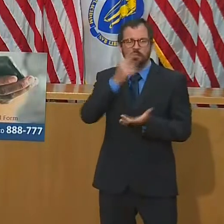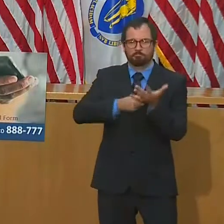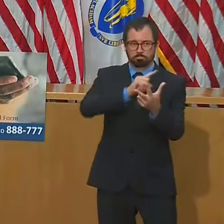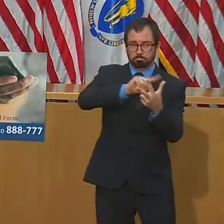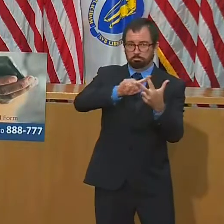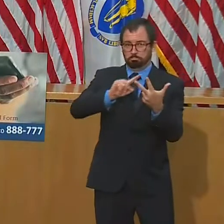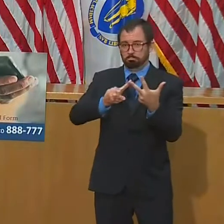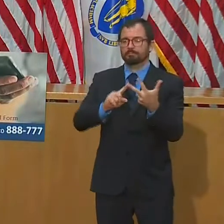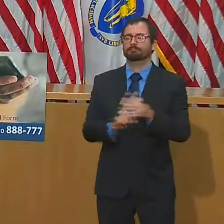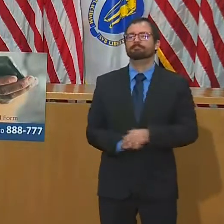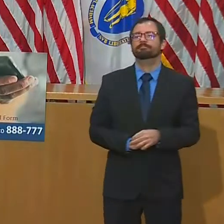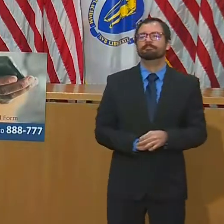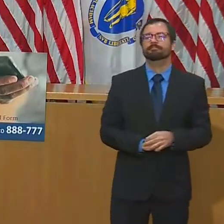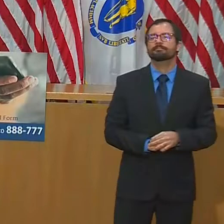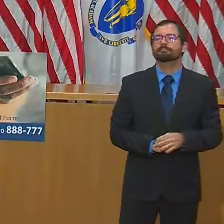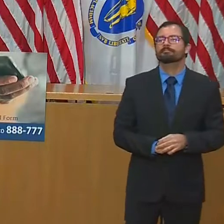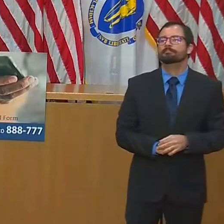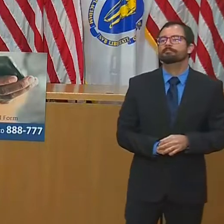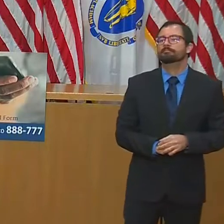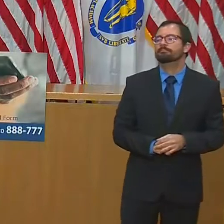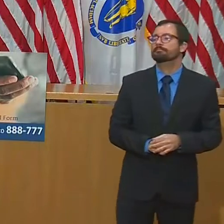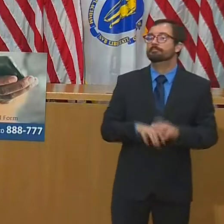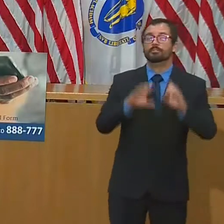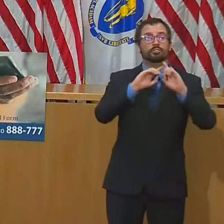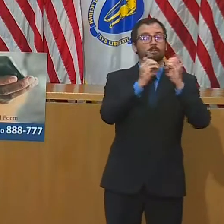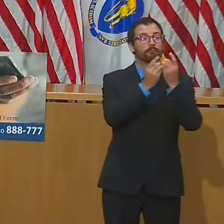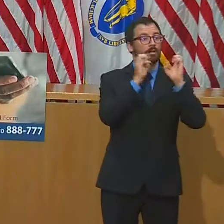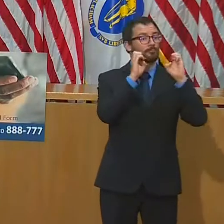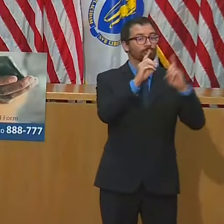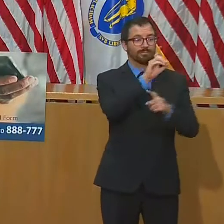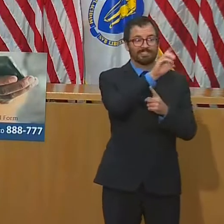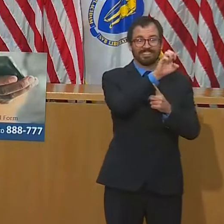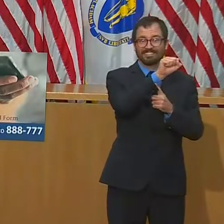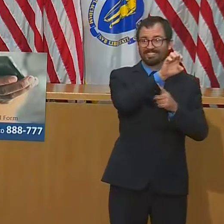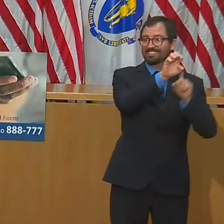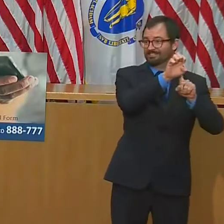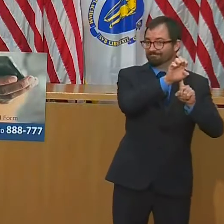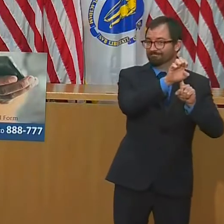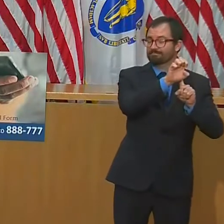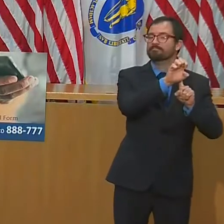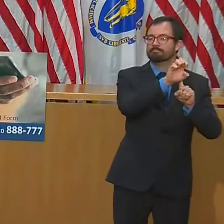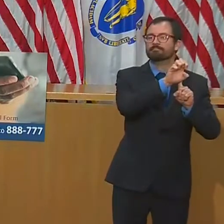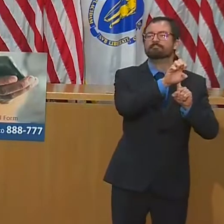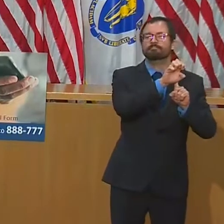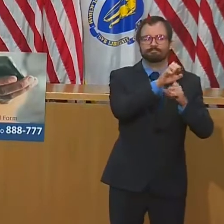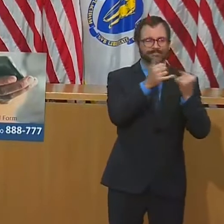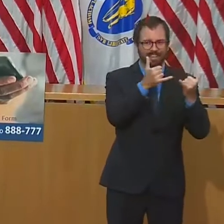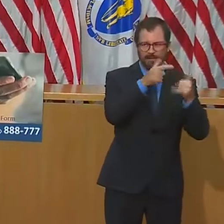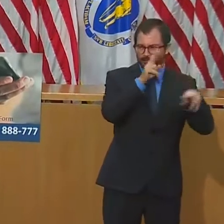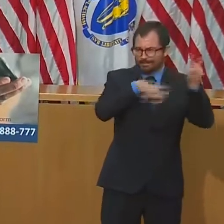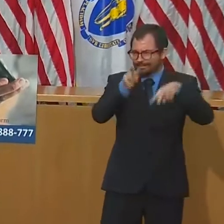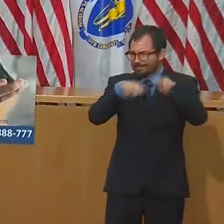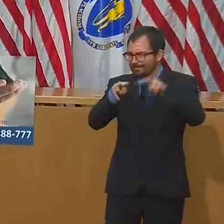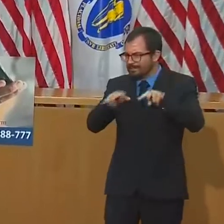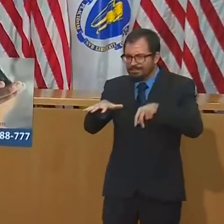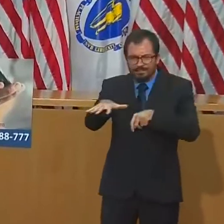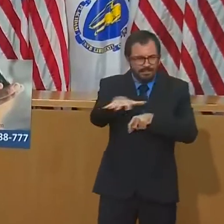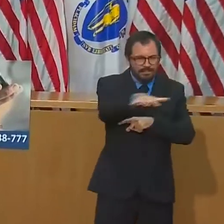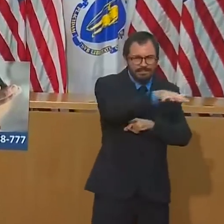students back to school this fall while we continue to battle COVID-19. With the support of many folks in the public